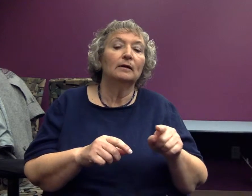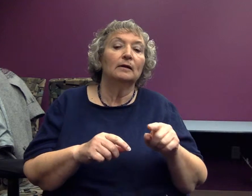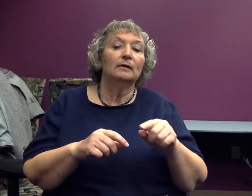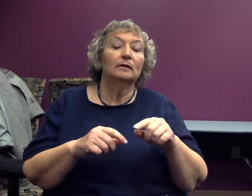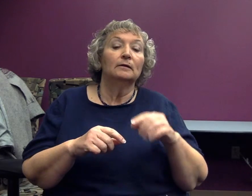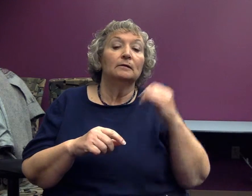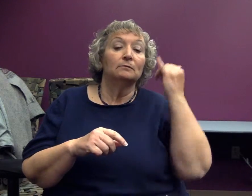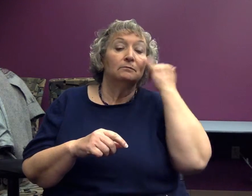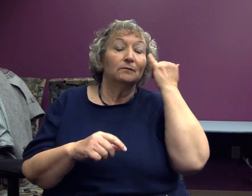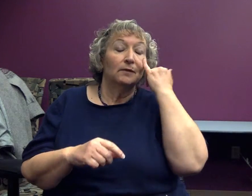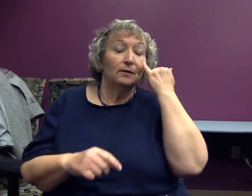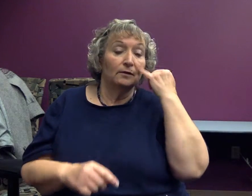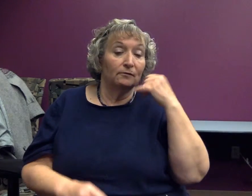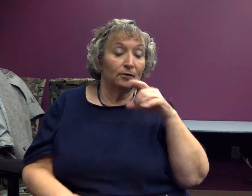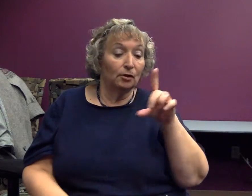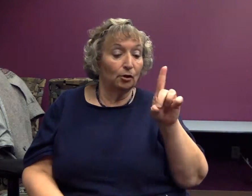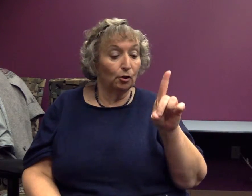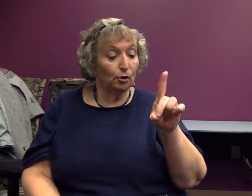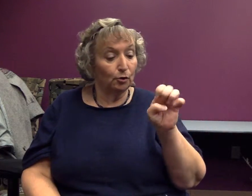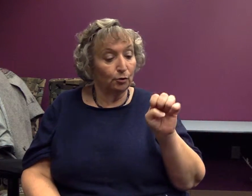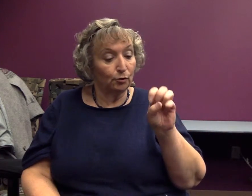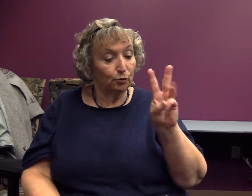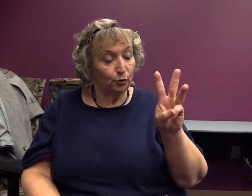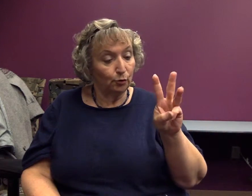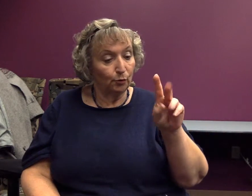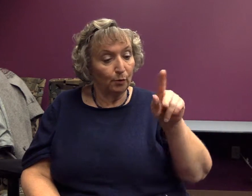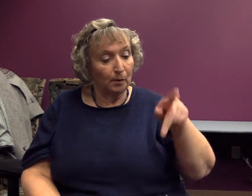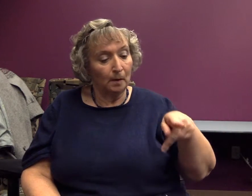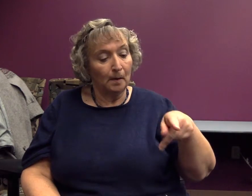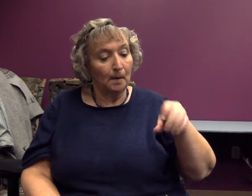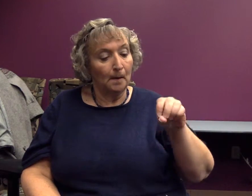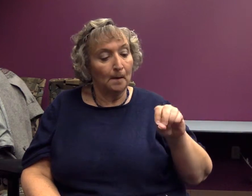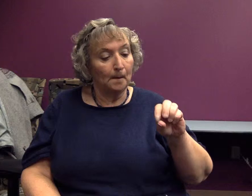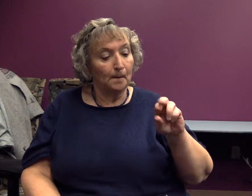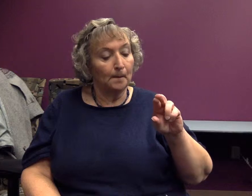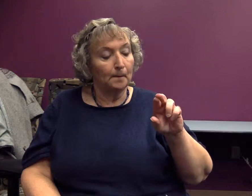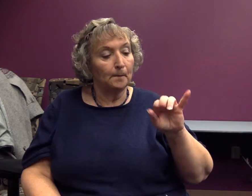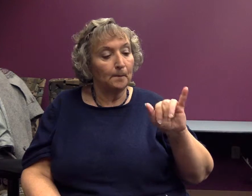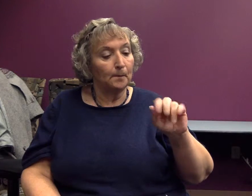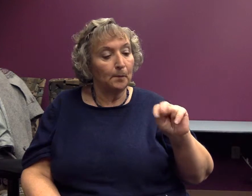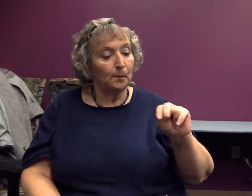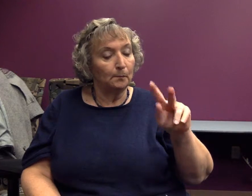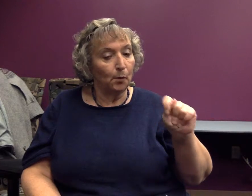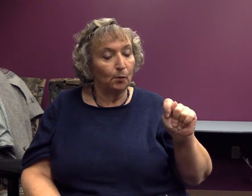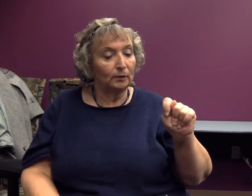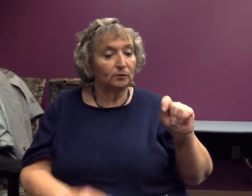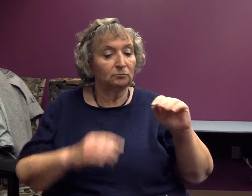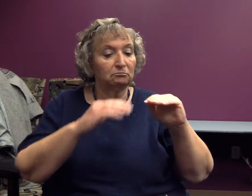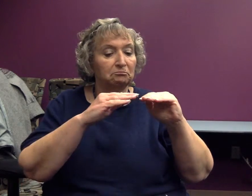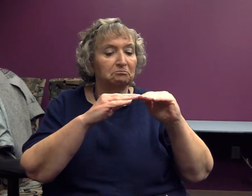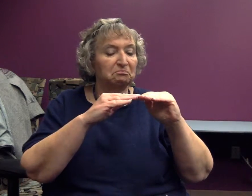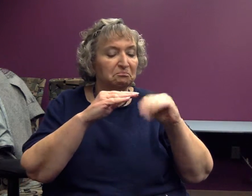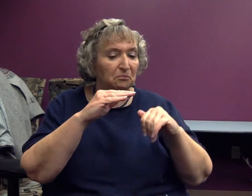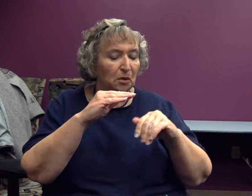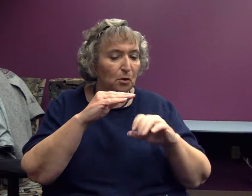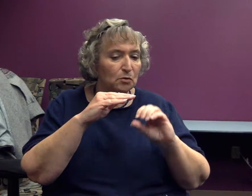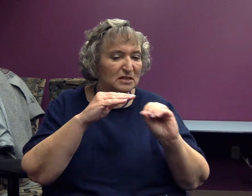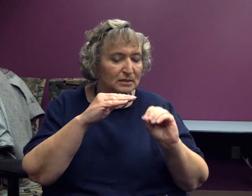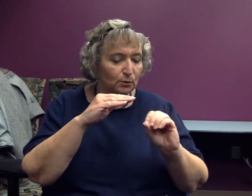Celsius, then you have frost. I was watching the news last night. They said the low last